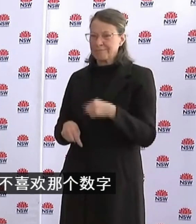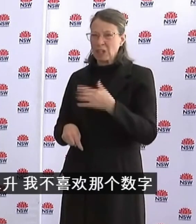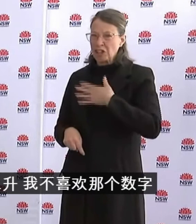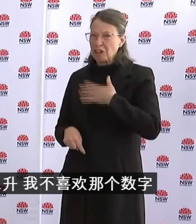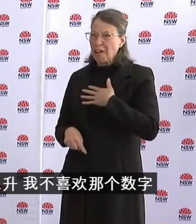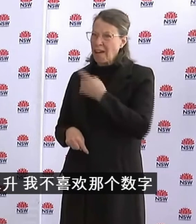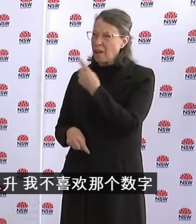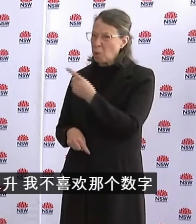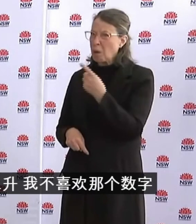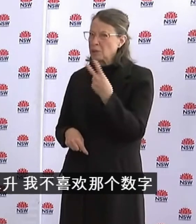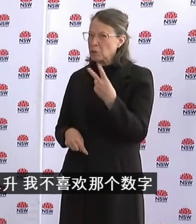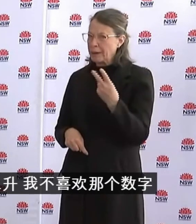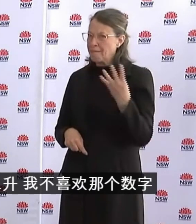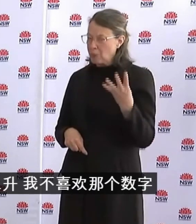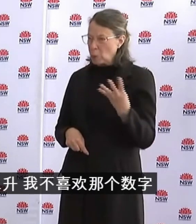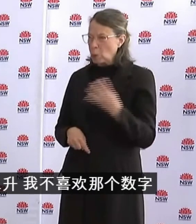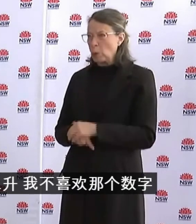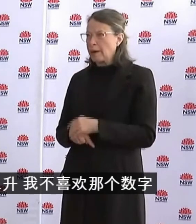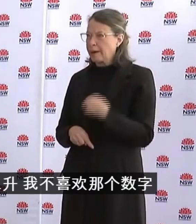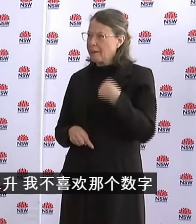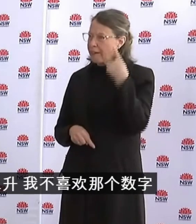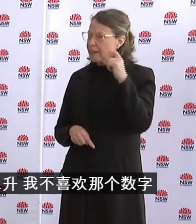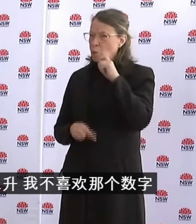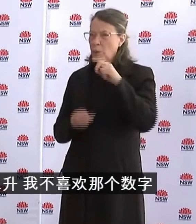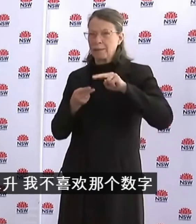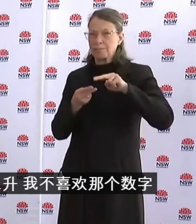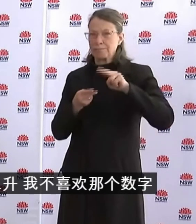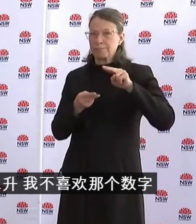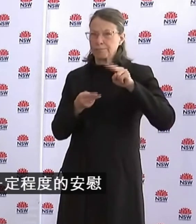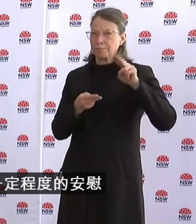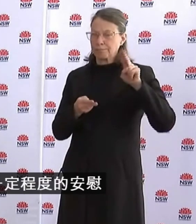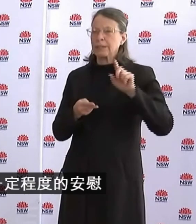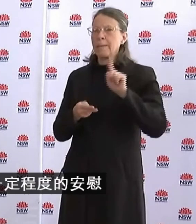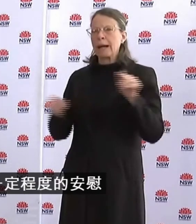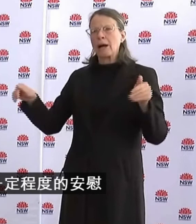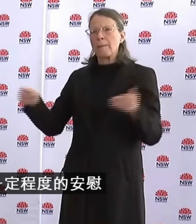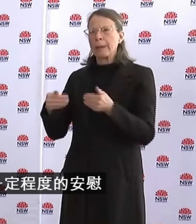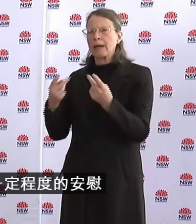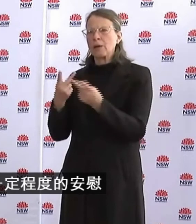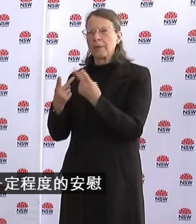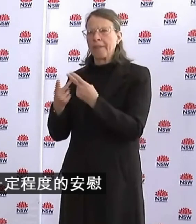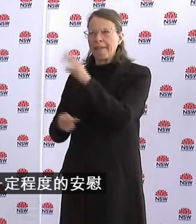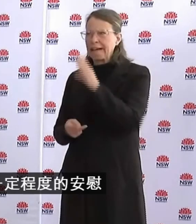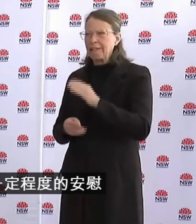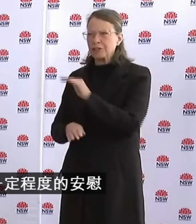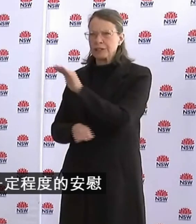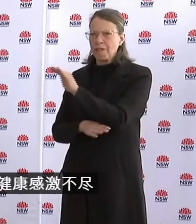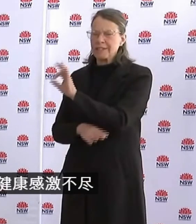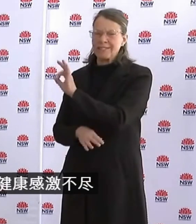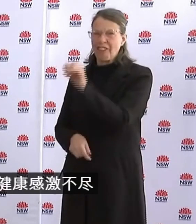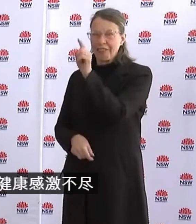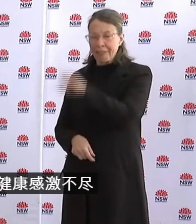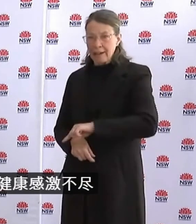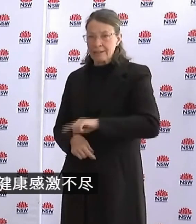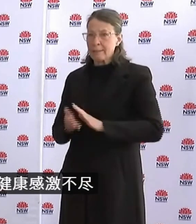number, and that number will likely go up in the next few days. I don't like that number, but the fact that it's not thousands should give us a degree of comfort,